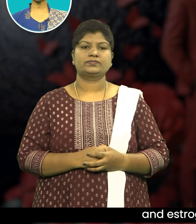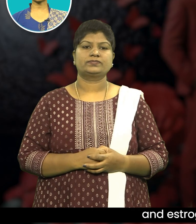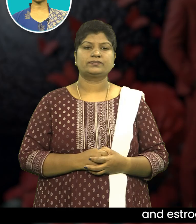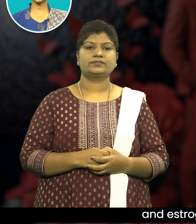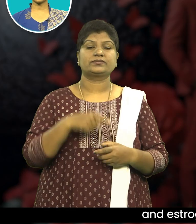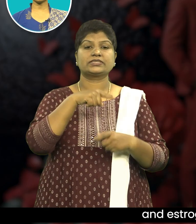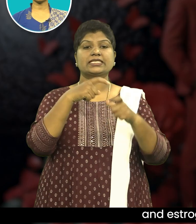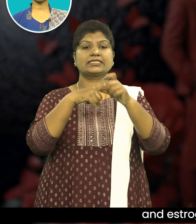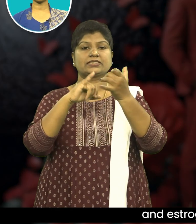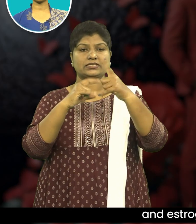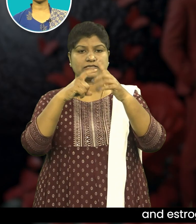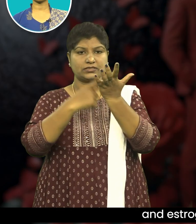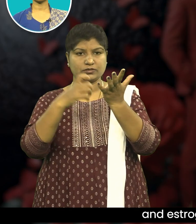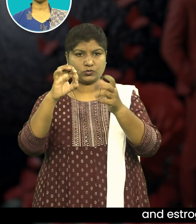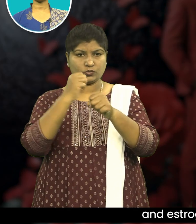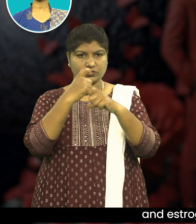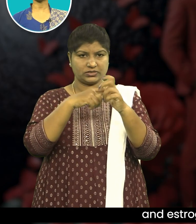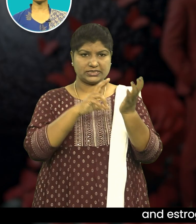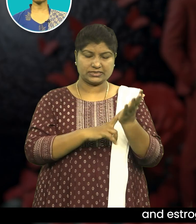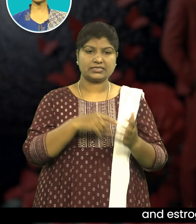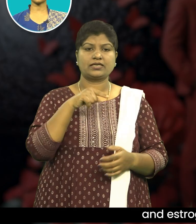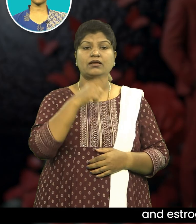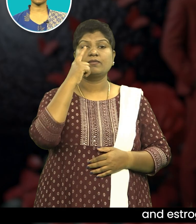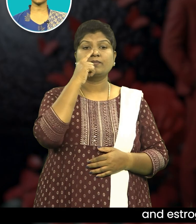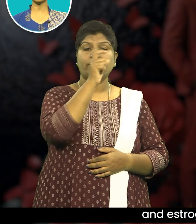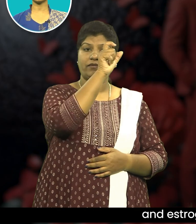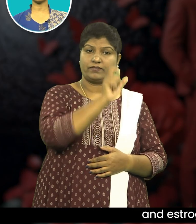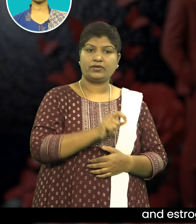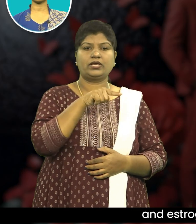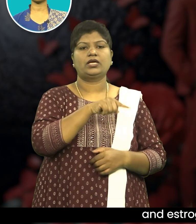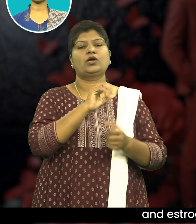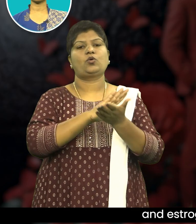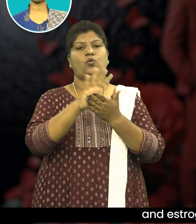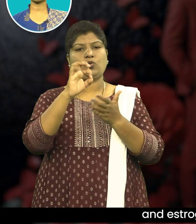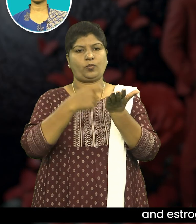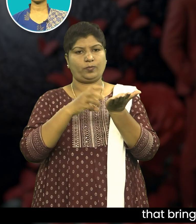and estrogen is the female hormone